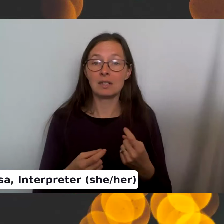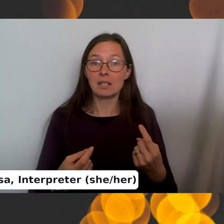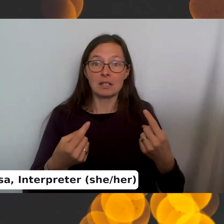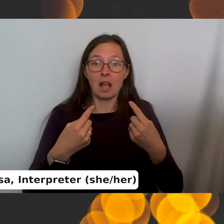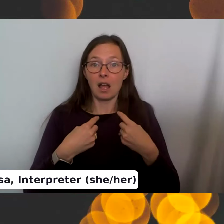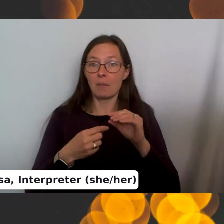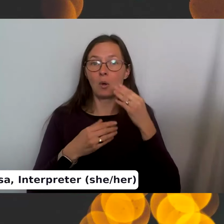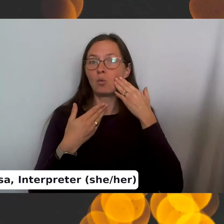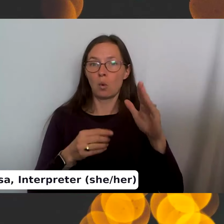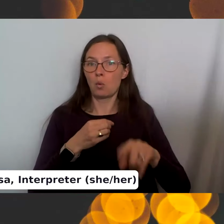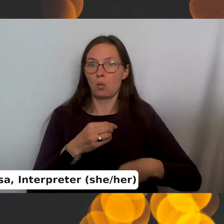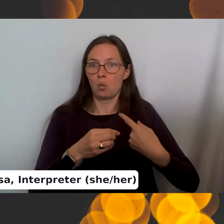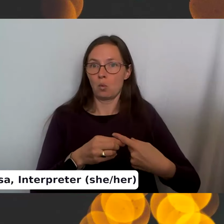coming.